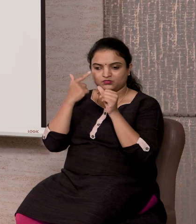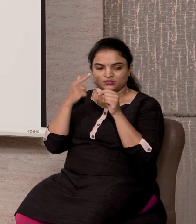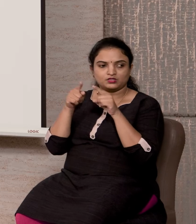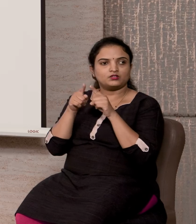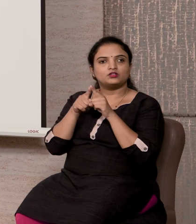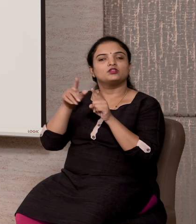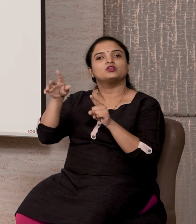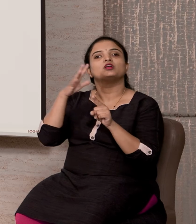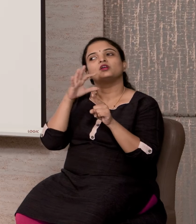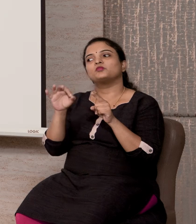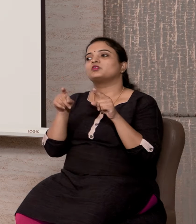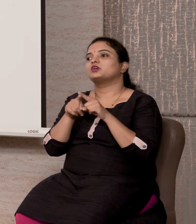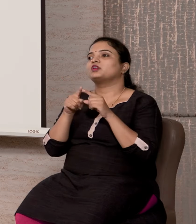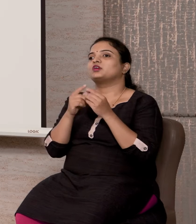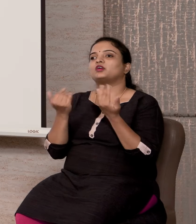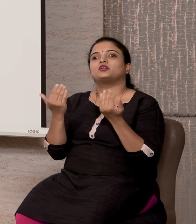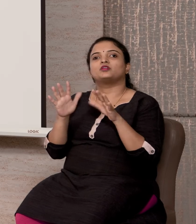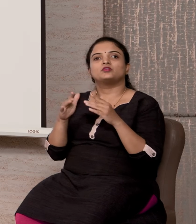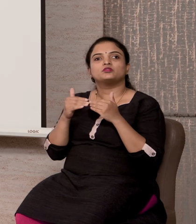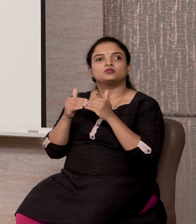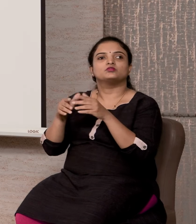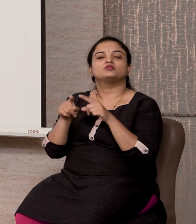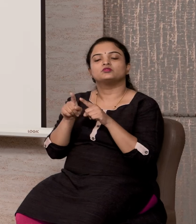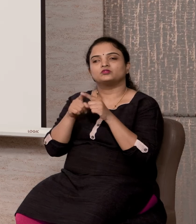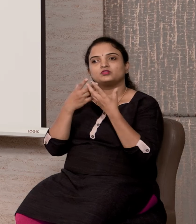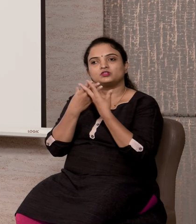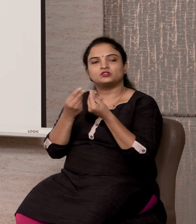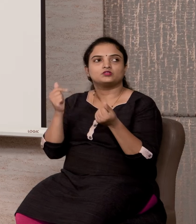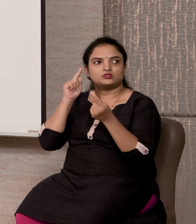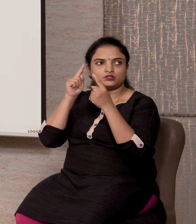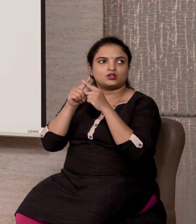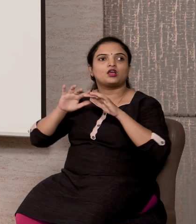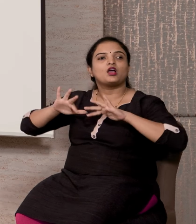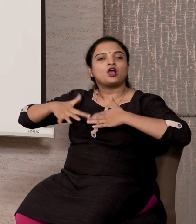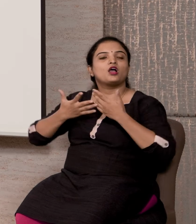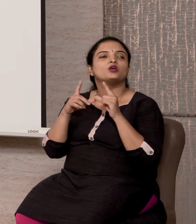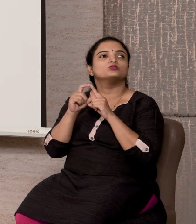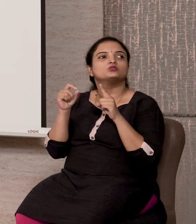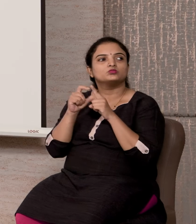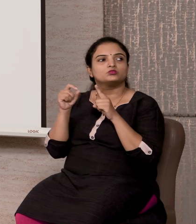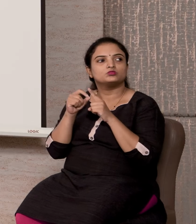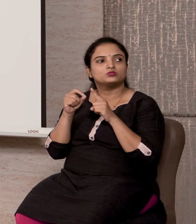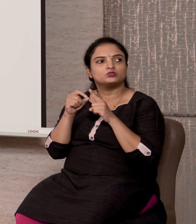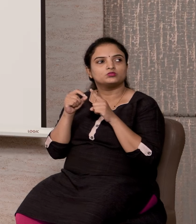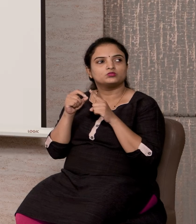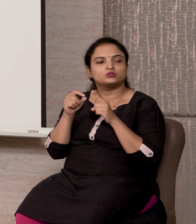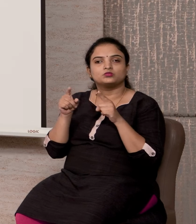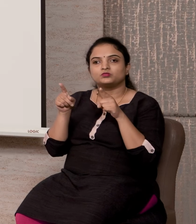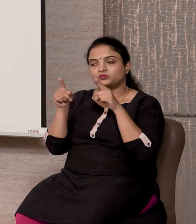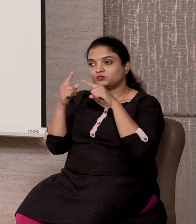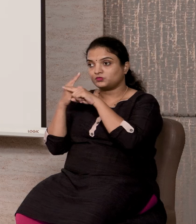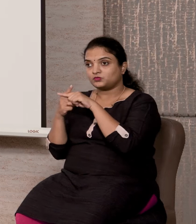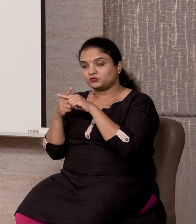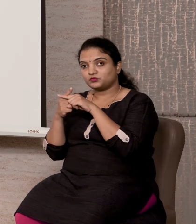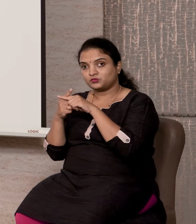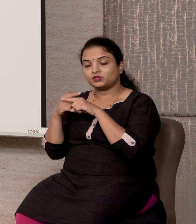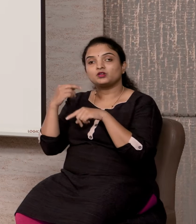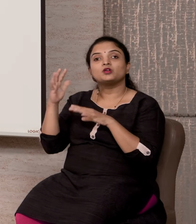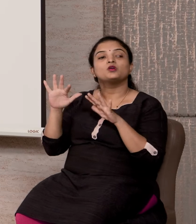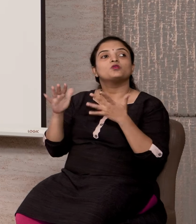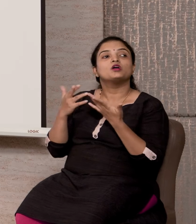So first things first, it is coming in the solution space, right? So how should we do it? But there is also a first problem as to why should we do